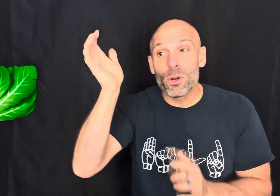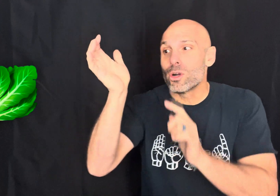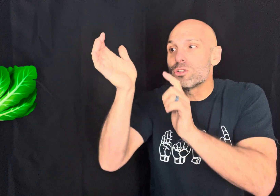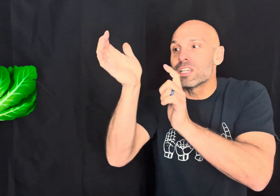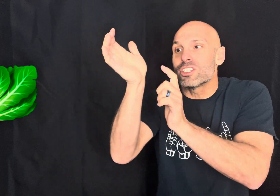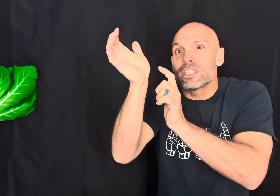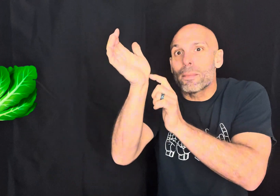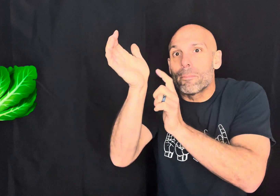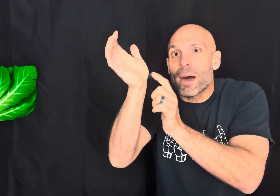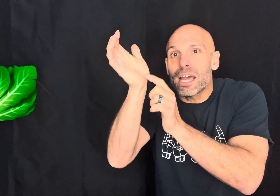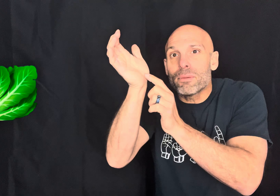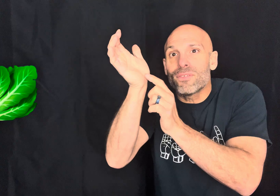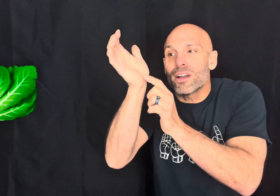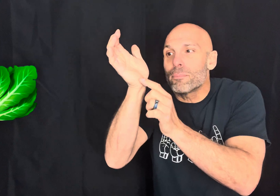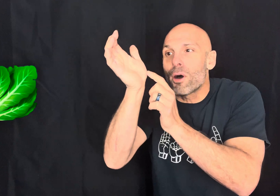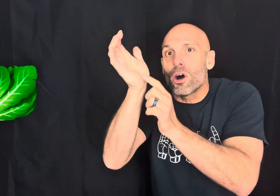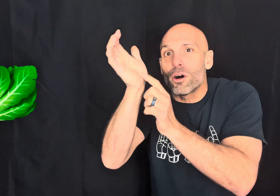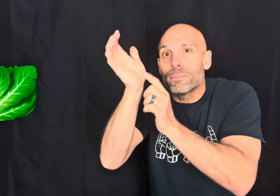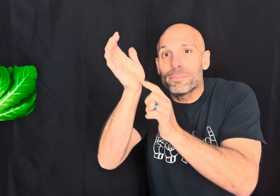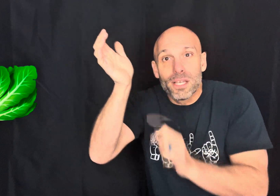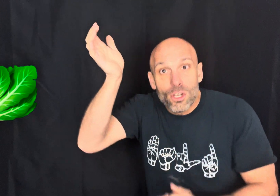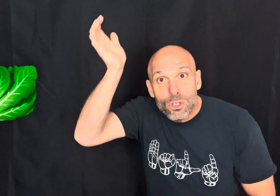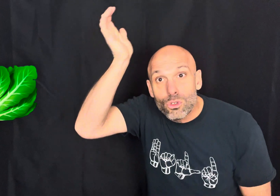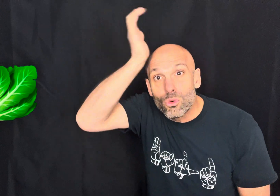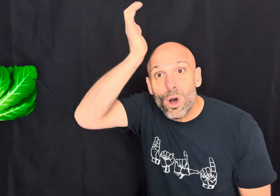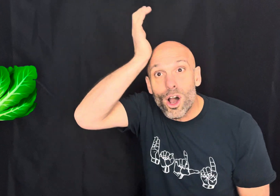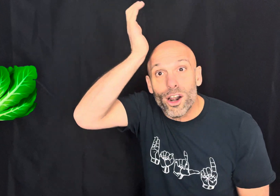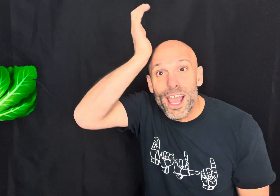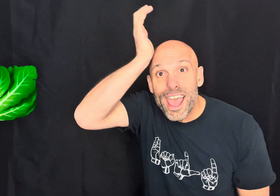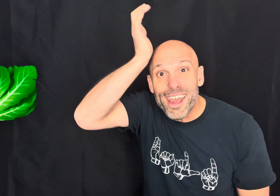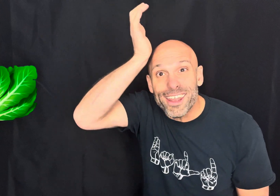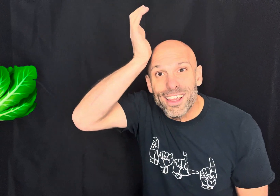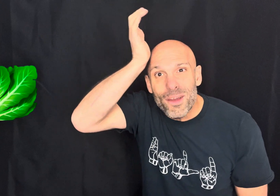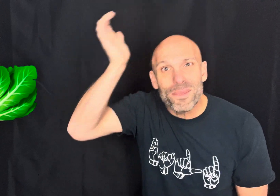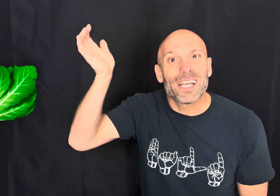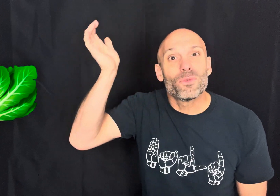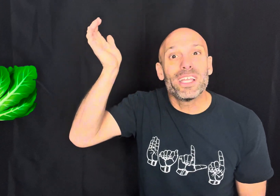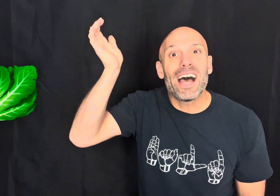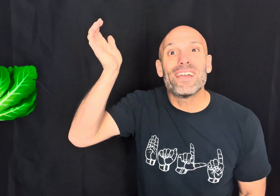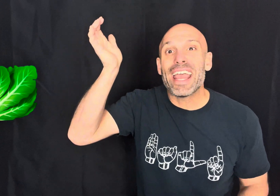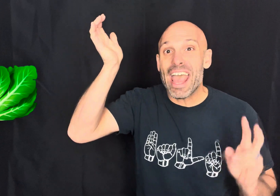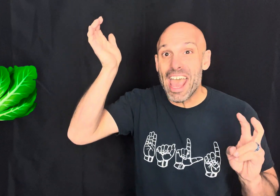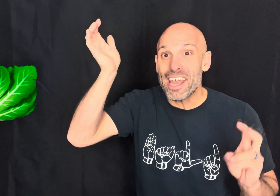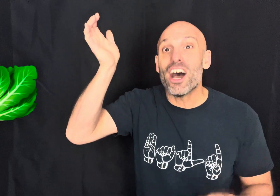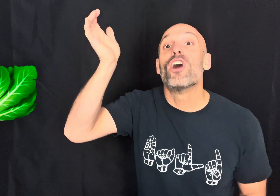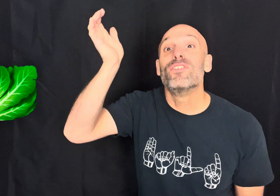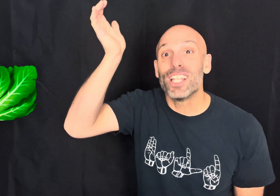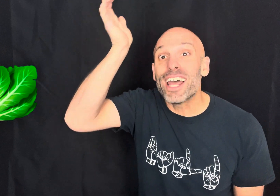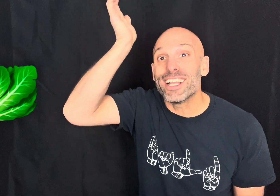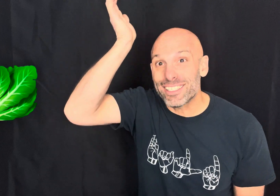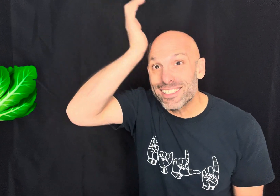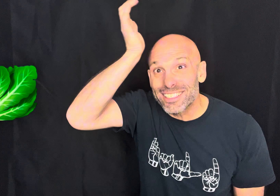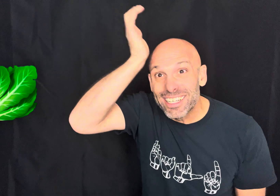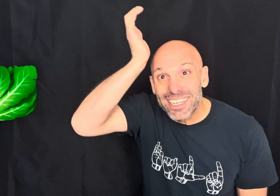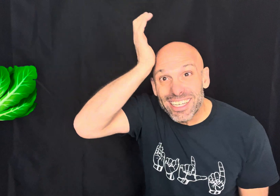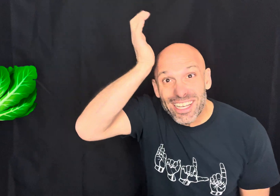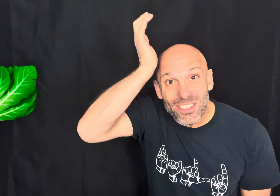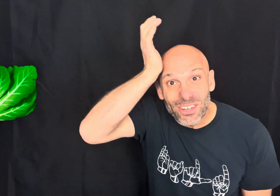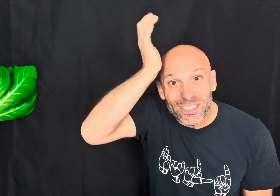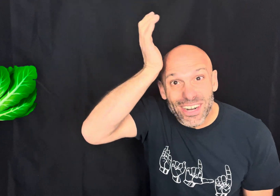going to touch the bottom of our palm to our head because we have a head of lettuce. So it's right